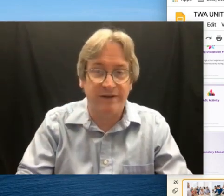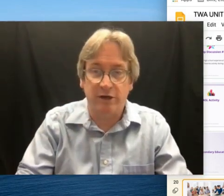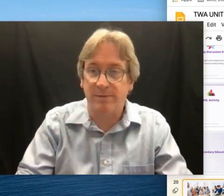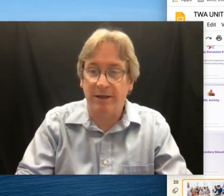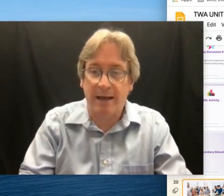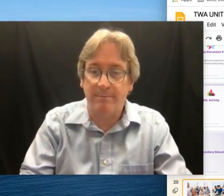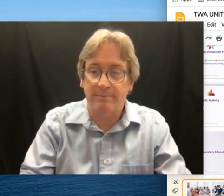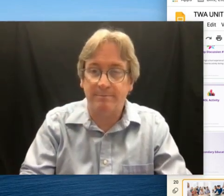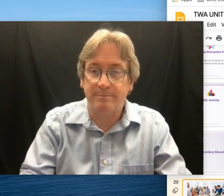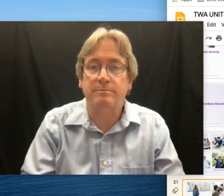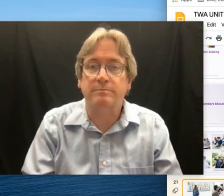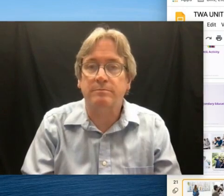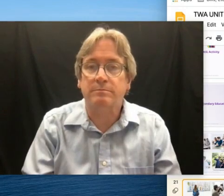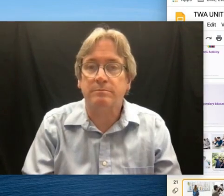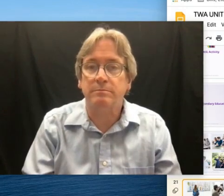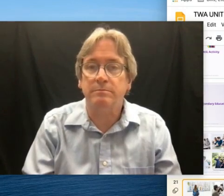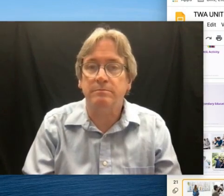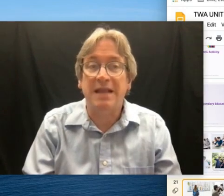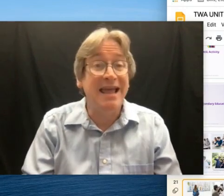And you're just fingerspelling that.